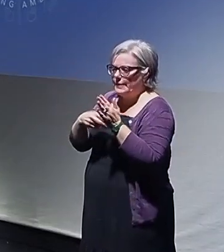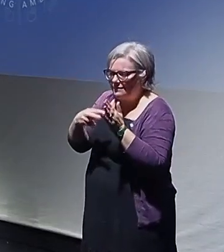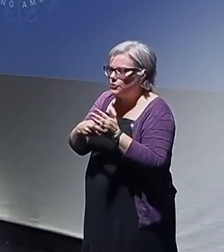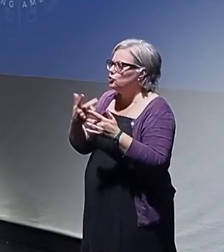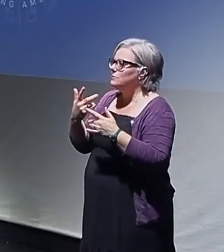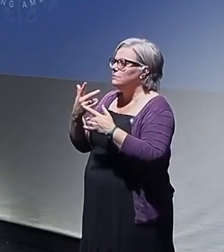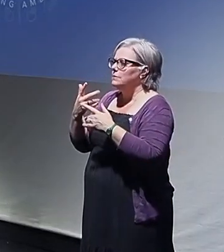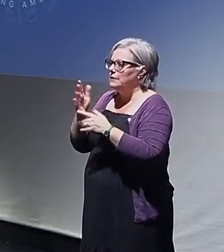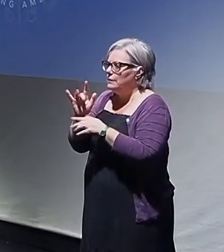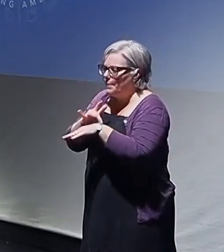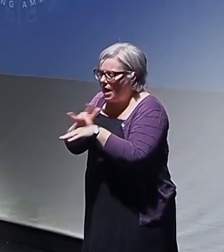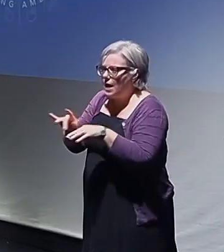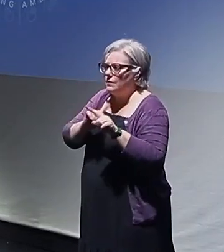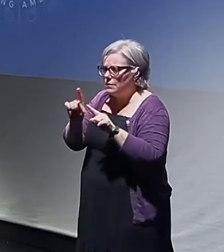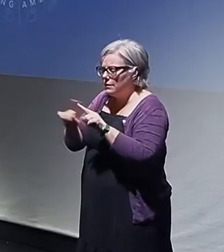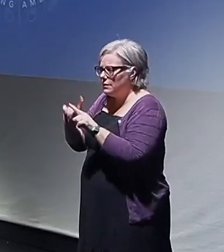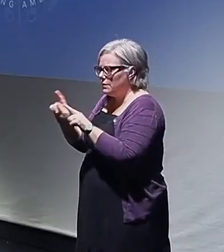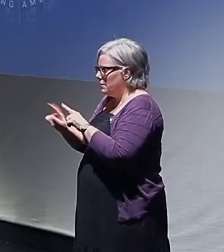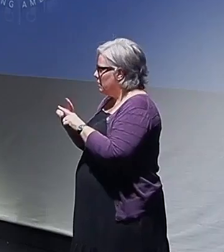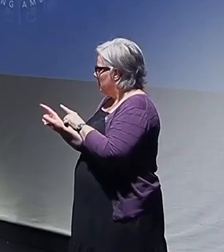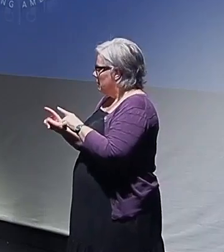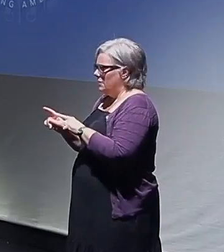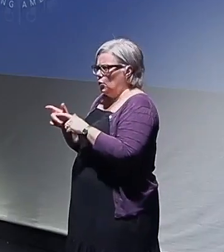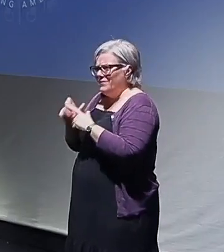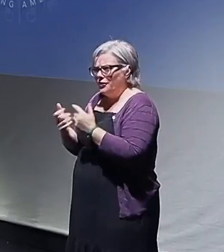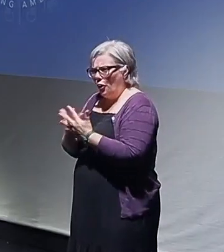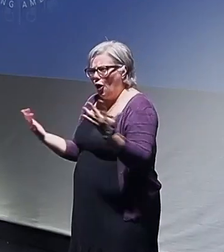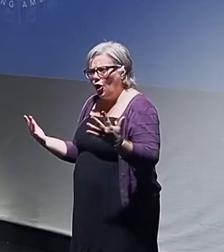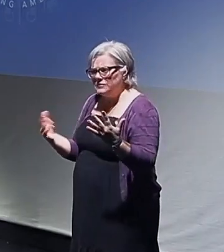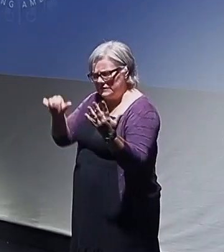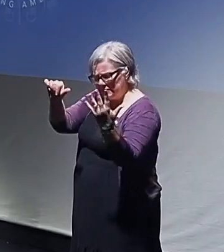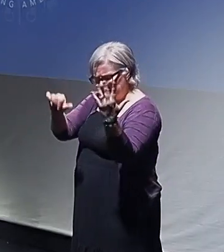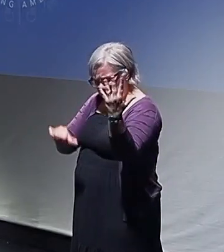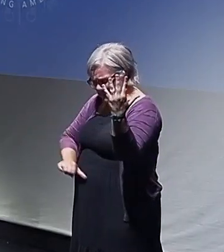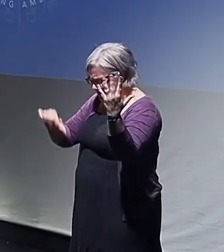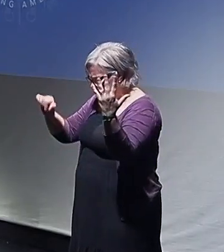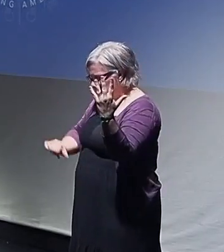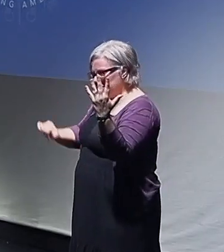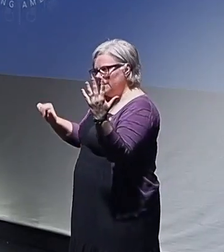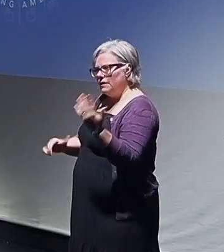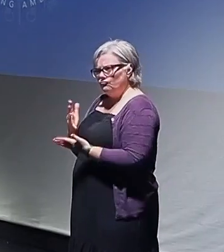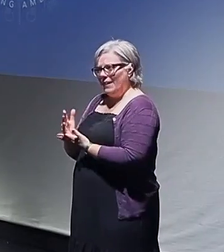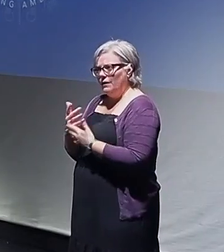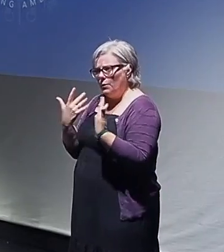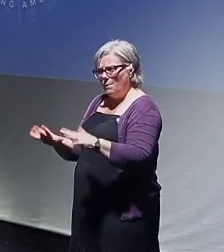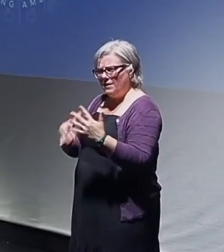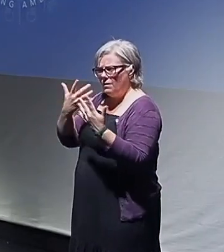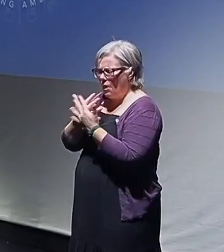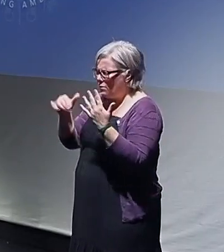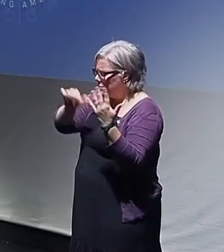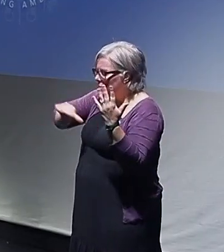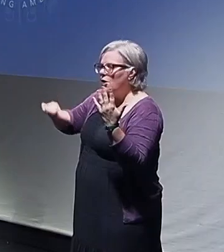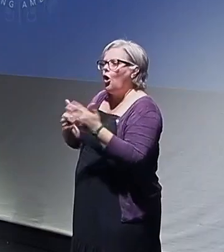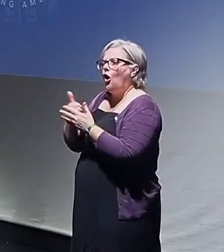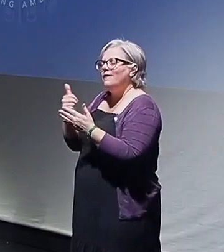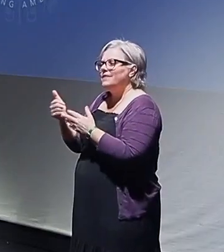history. You're actually quite young, but you've done a hell of a lot. I mean, it's actually quite amazing how much stuff you've done. Often you see